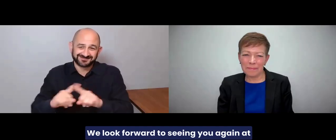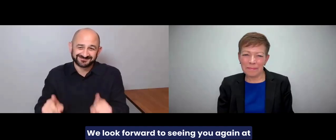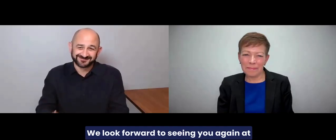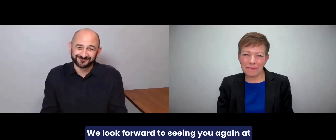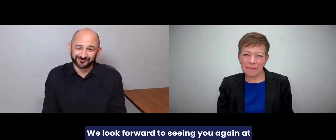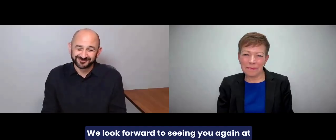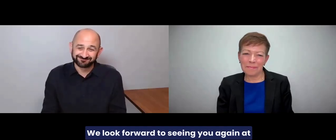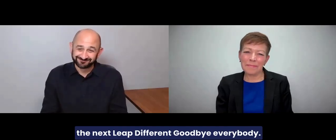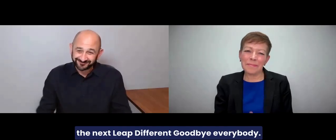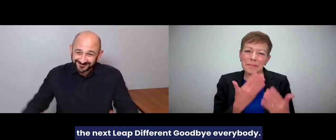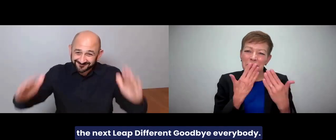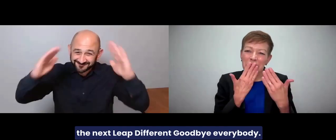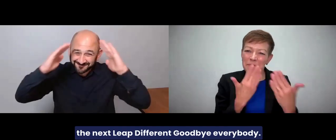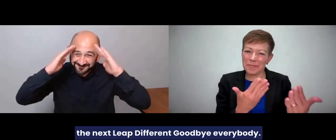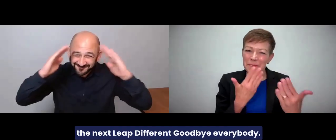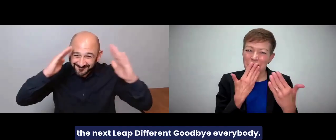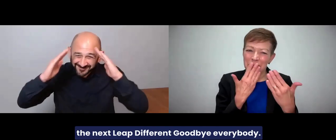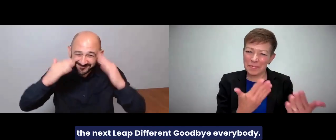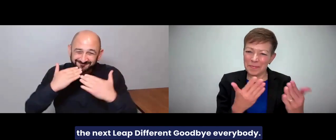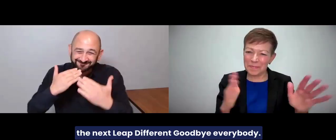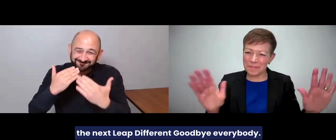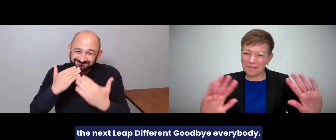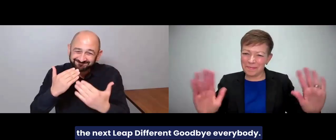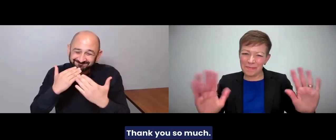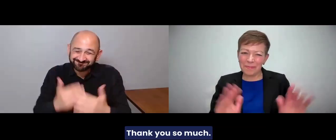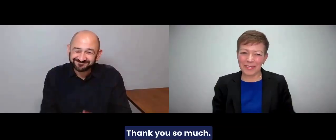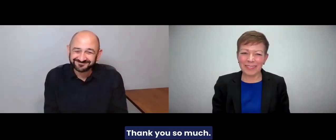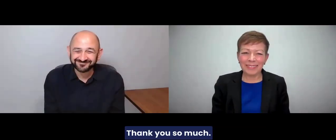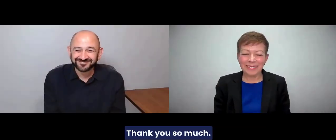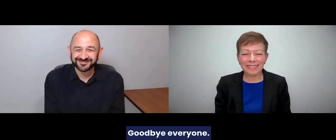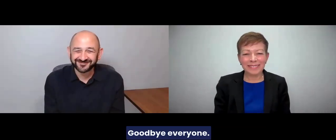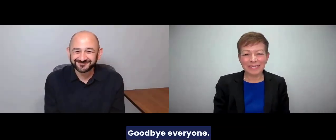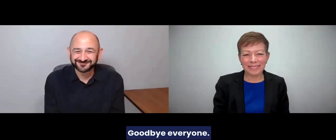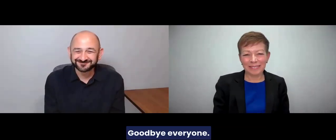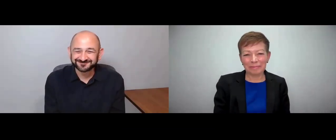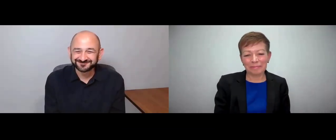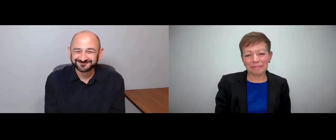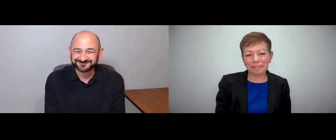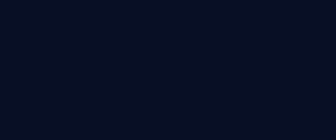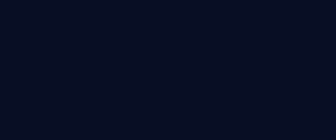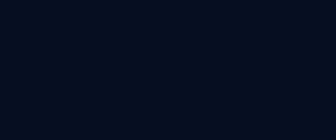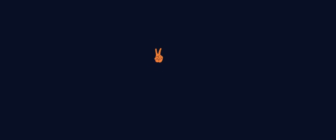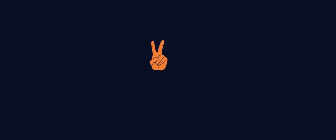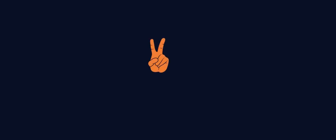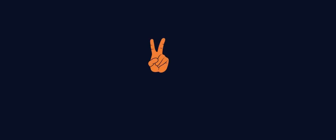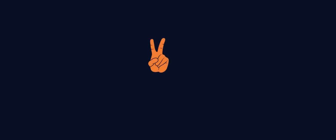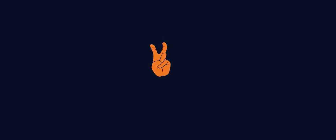forward to seeing you again at the next Lead Different. Goodbye, everybody. Thank you so much. Goodbye, everyone.